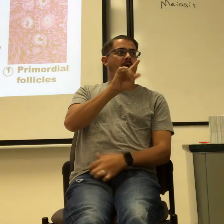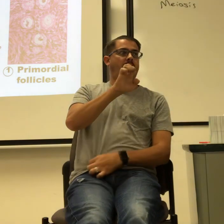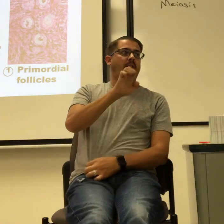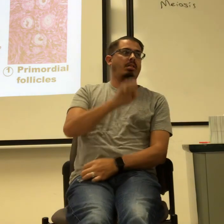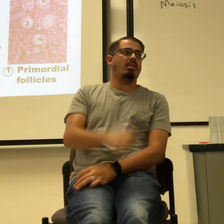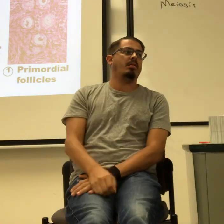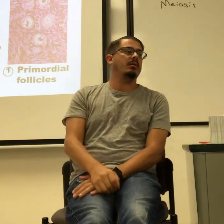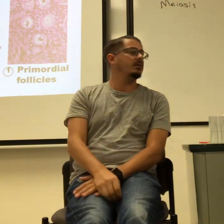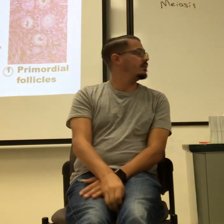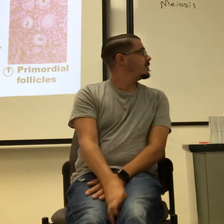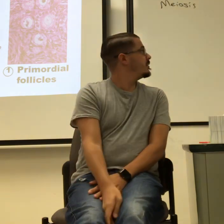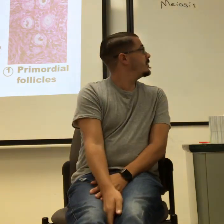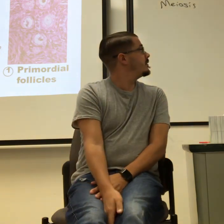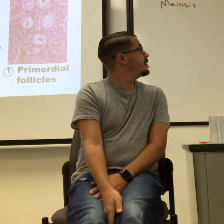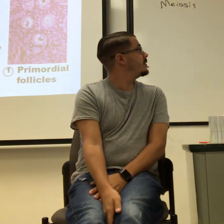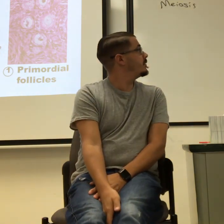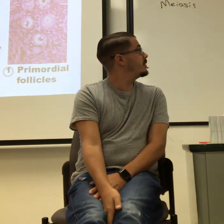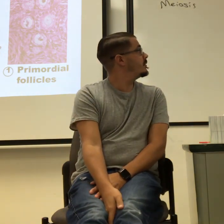Follicle phase.